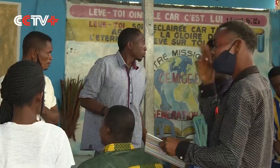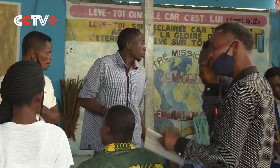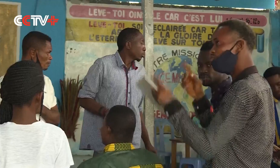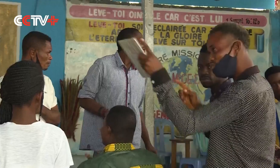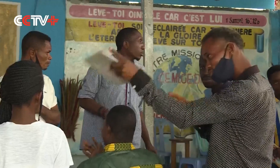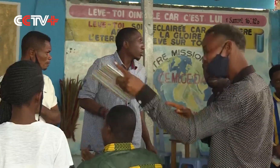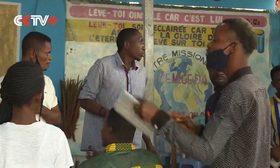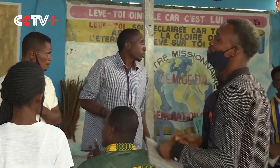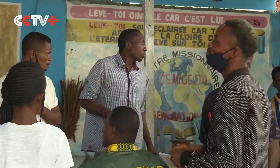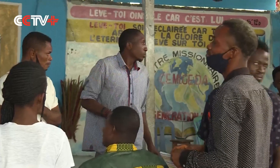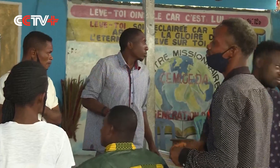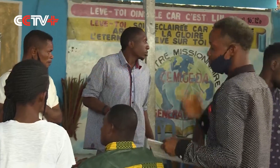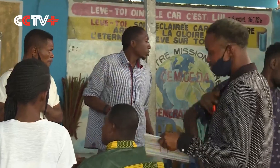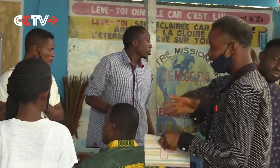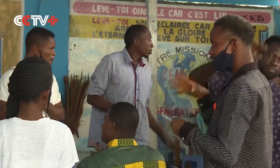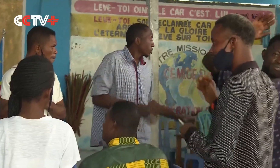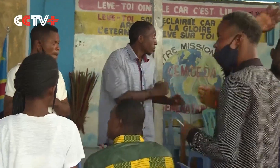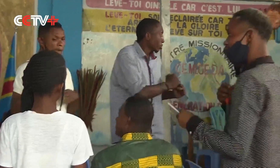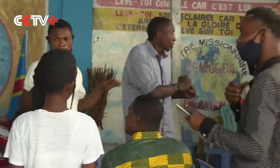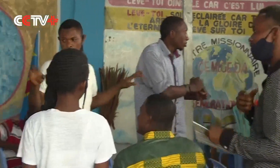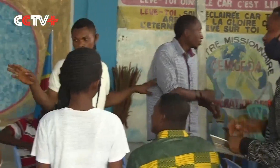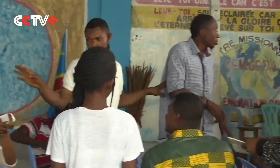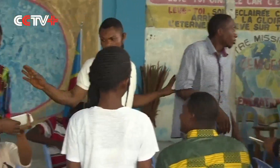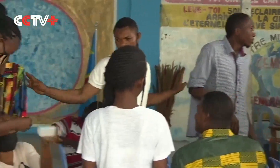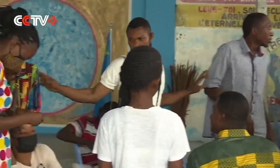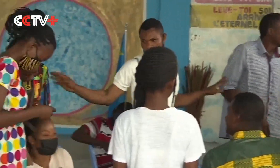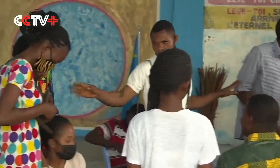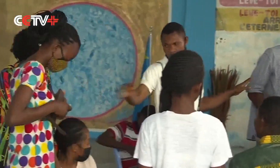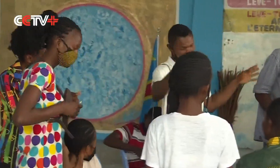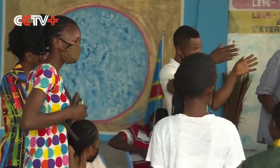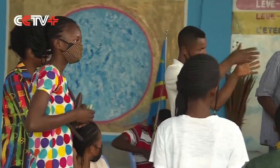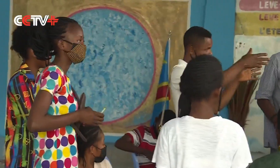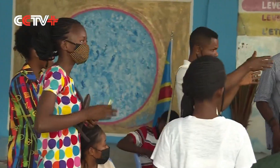communicate more easily with the rest of society and access government services.